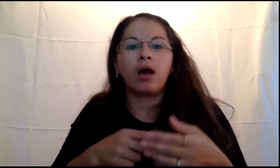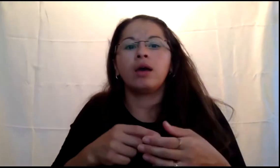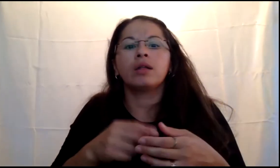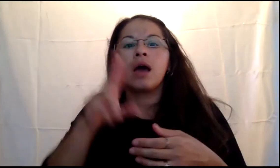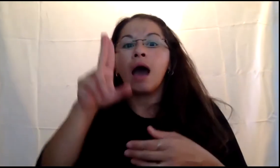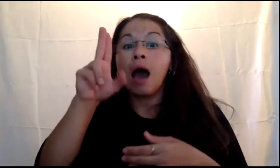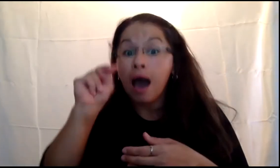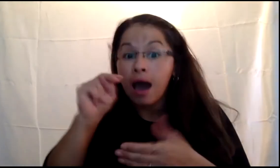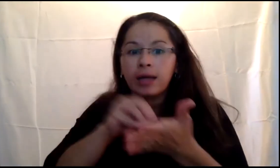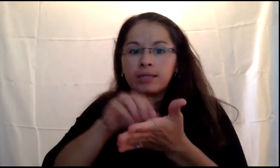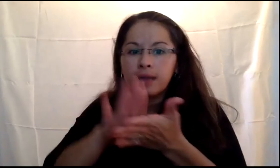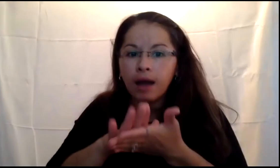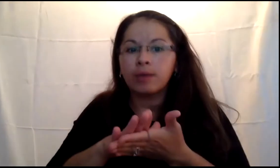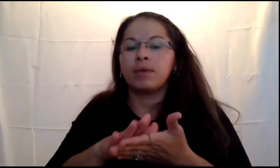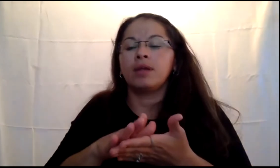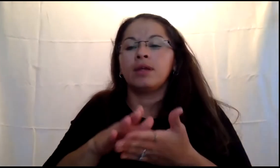those two things.